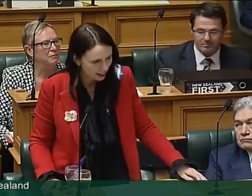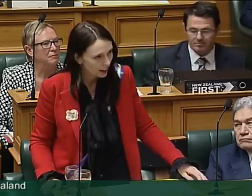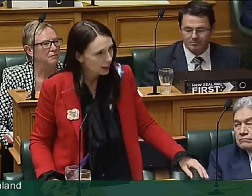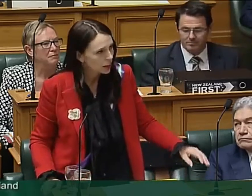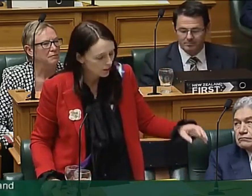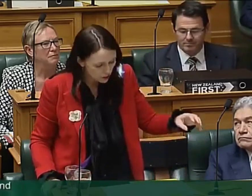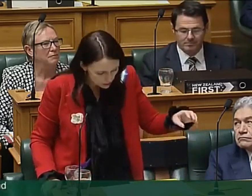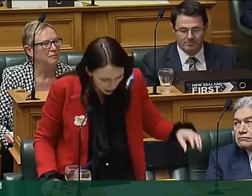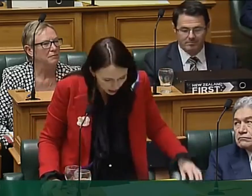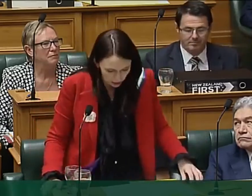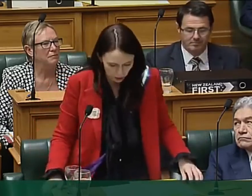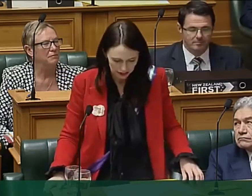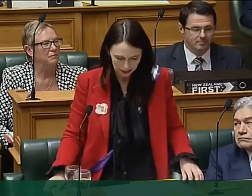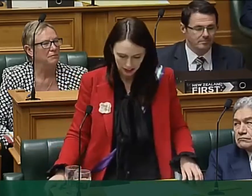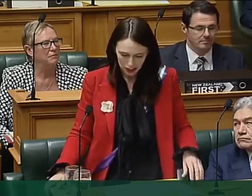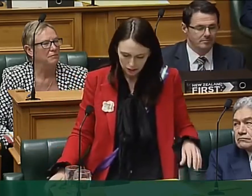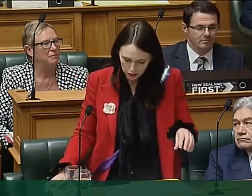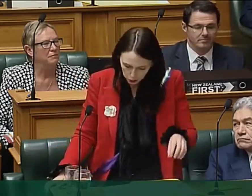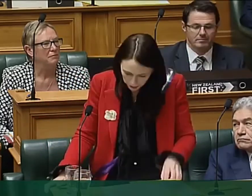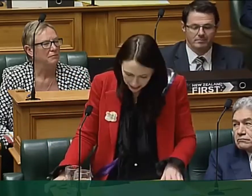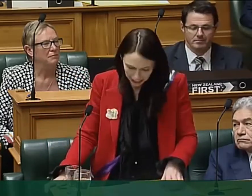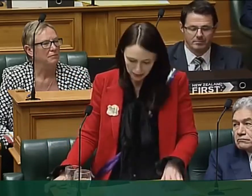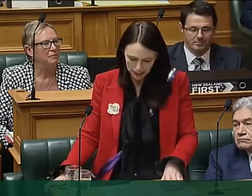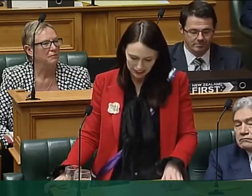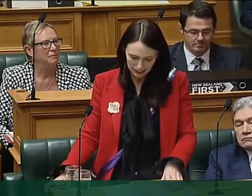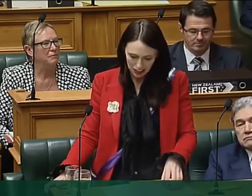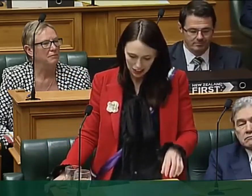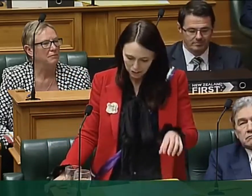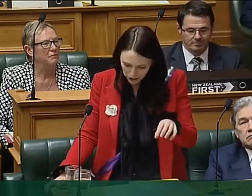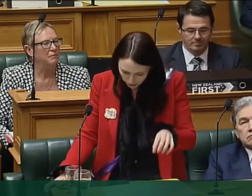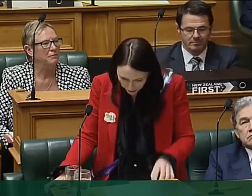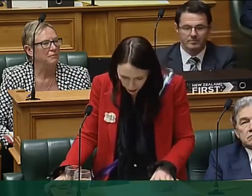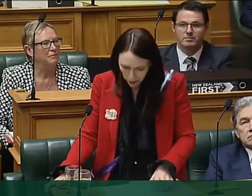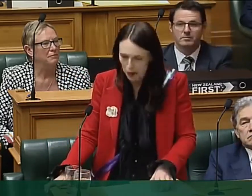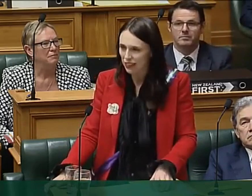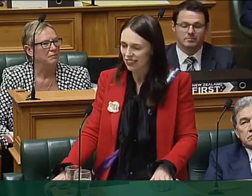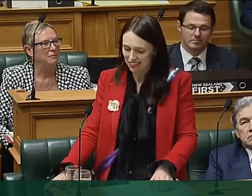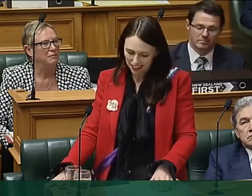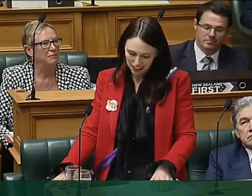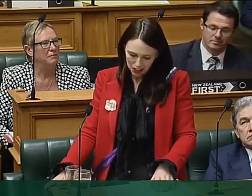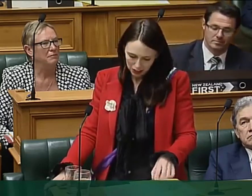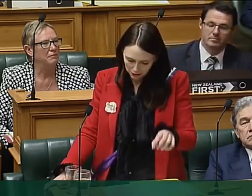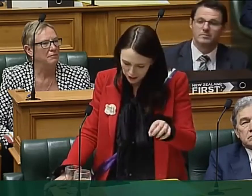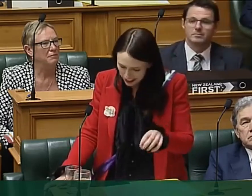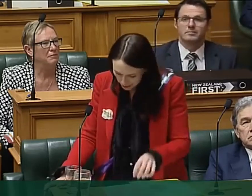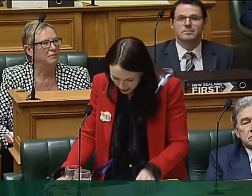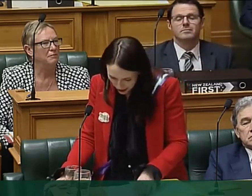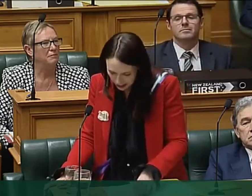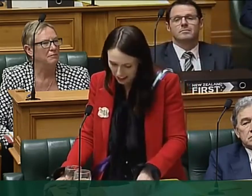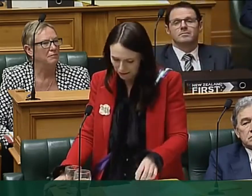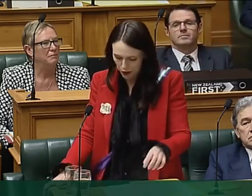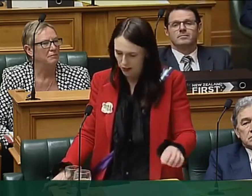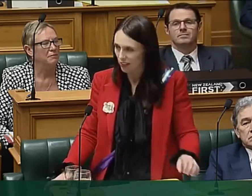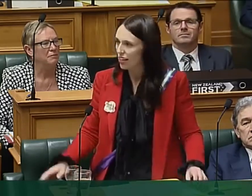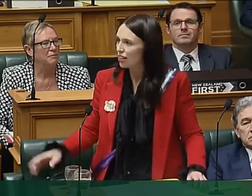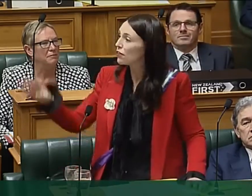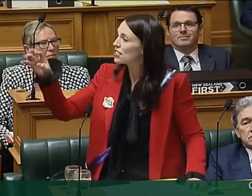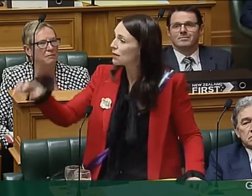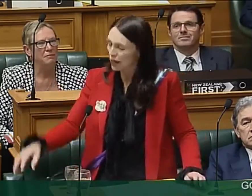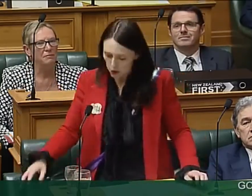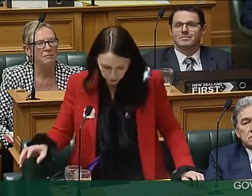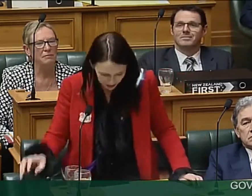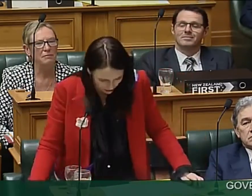Parliament, to the first Māori woman, the first woman in cabinet, the first female prime minister, the first MP who gave birth,